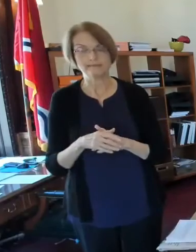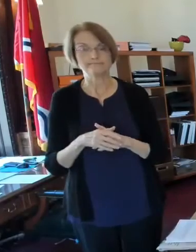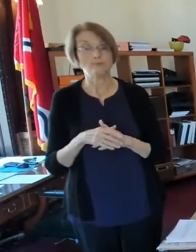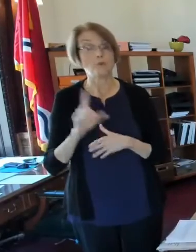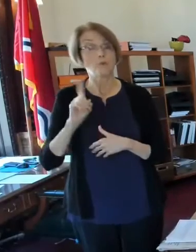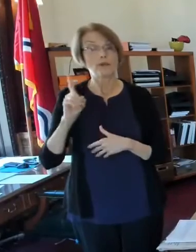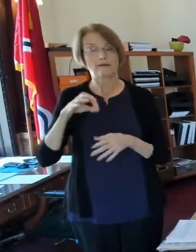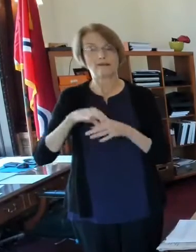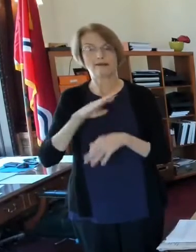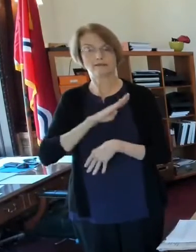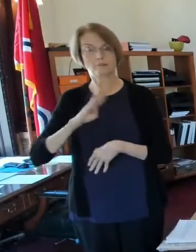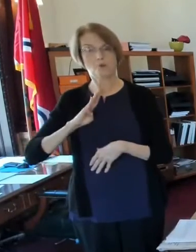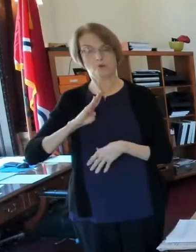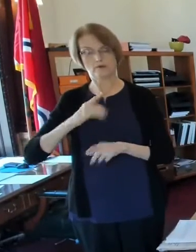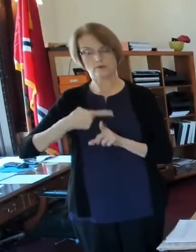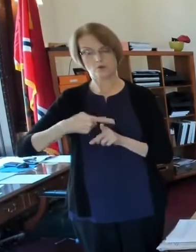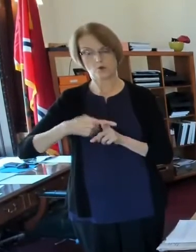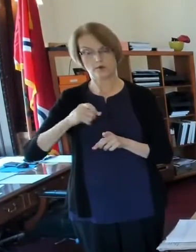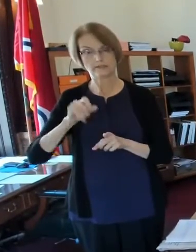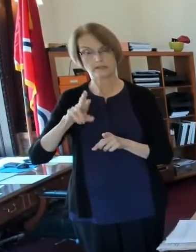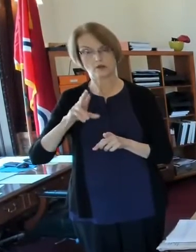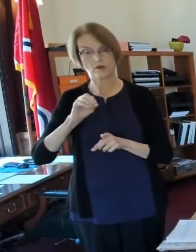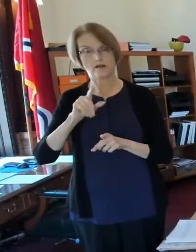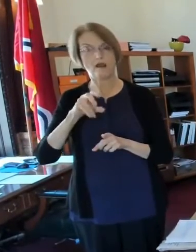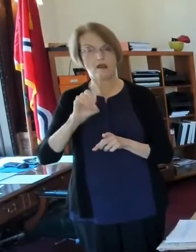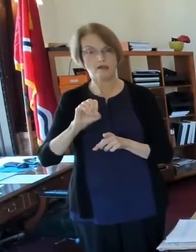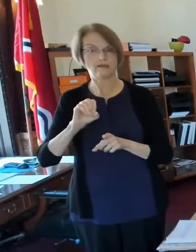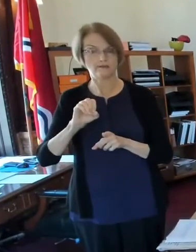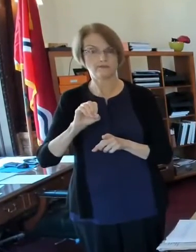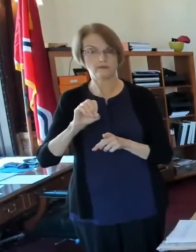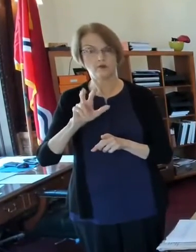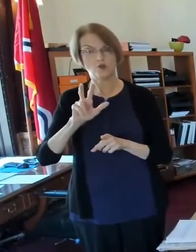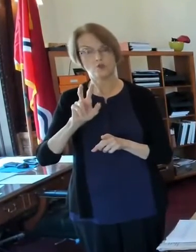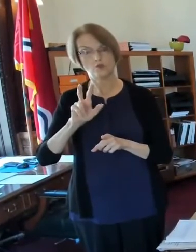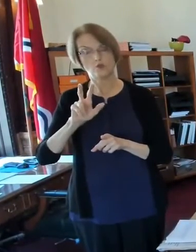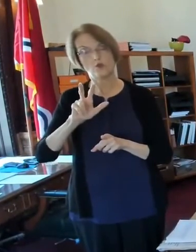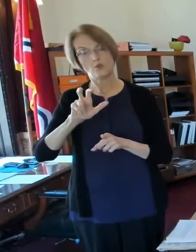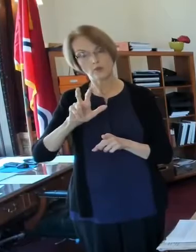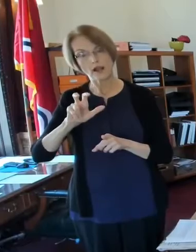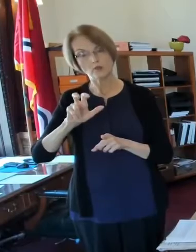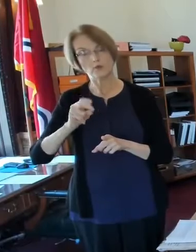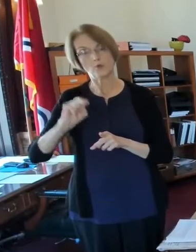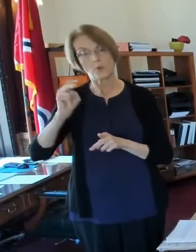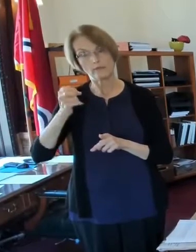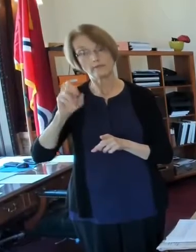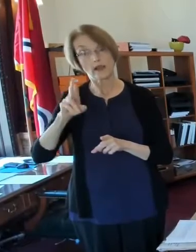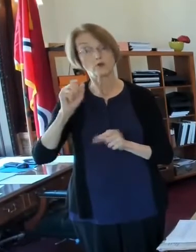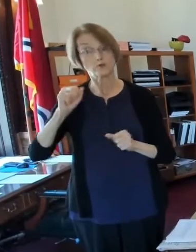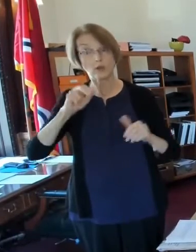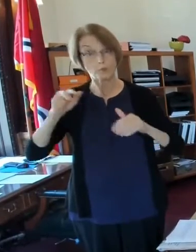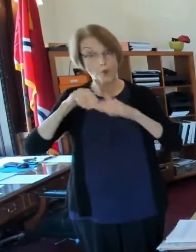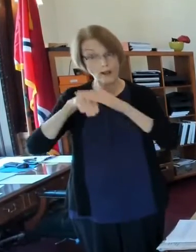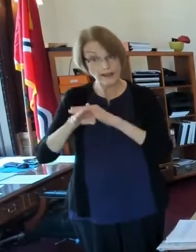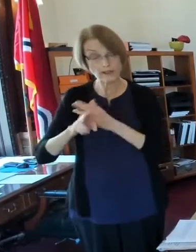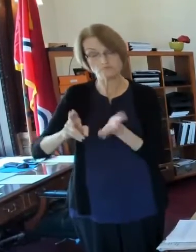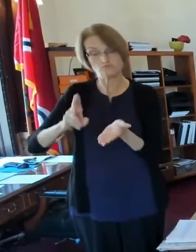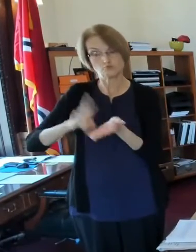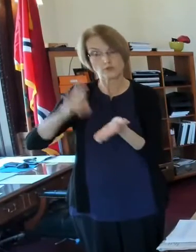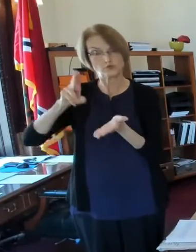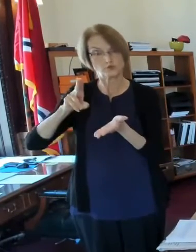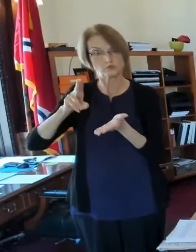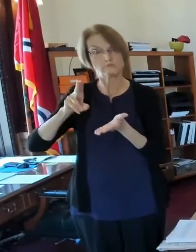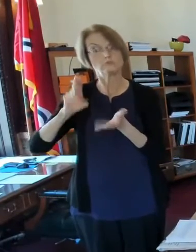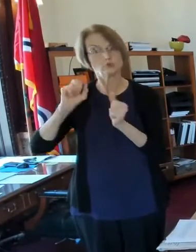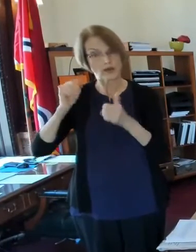which is the corner here of Tucker and Olive, 300 North Tucker. And you can walk in there and register if you